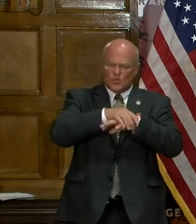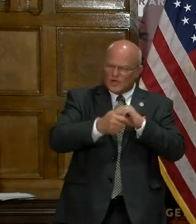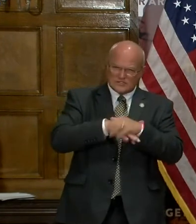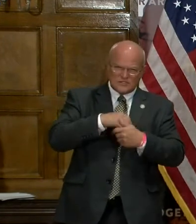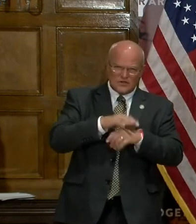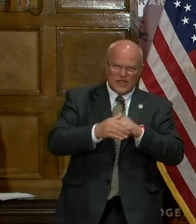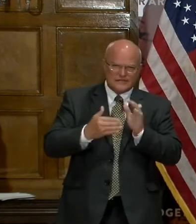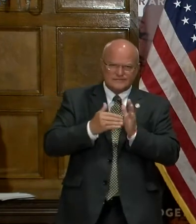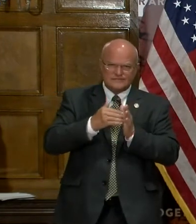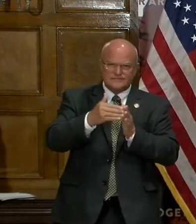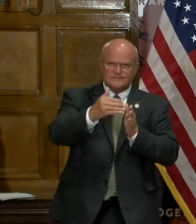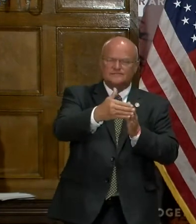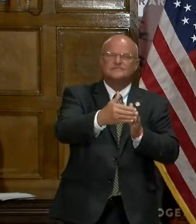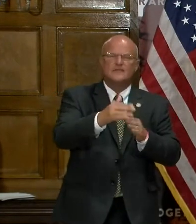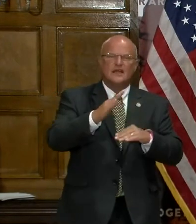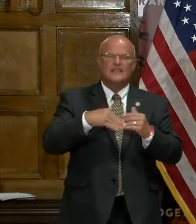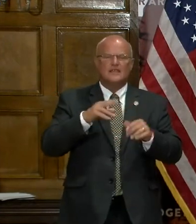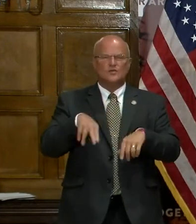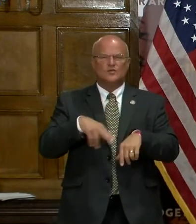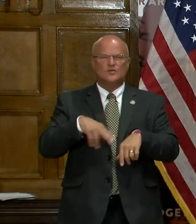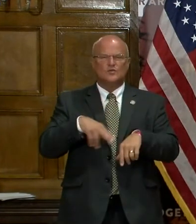their hands more frequently